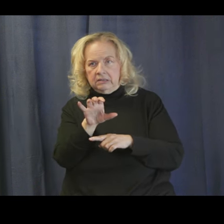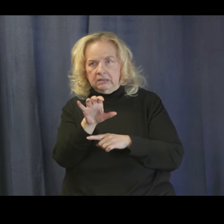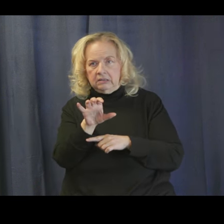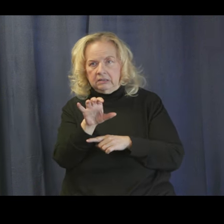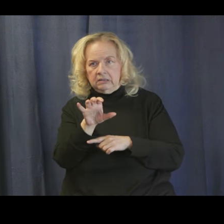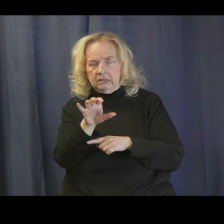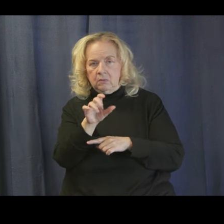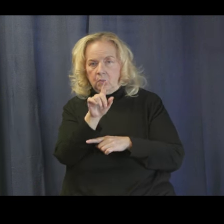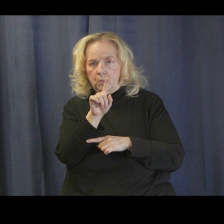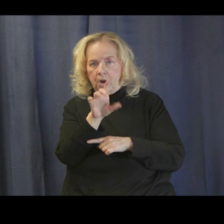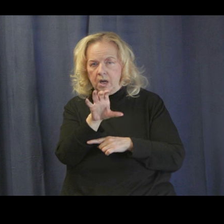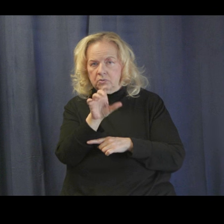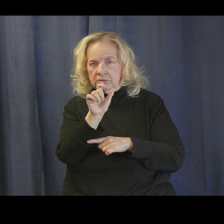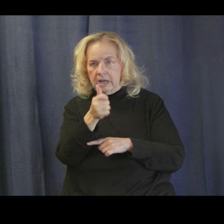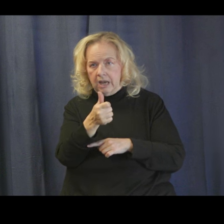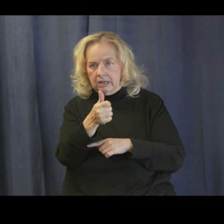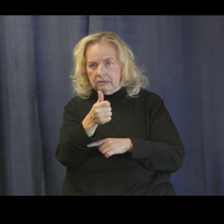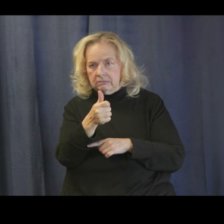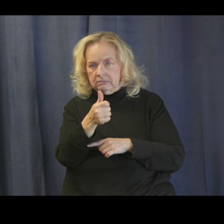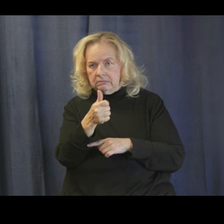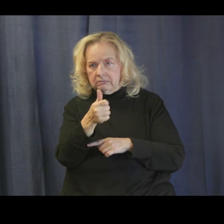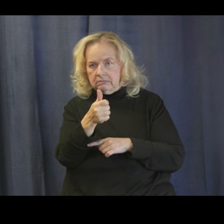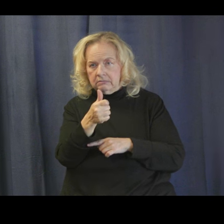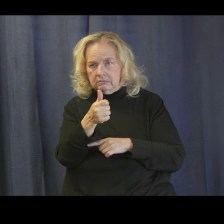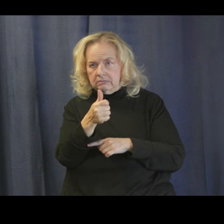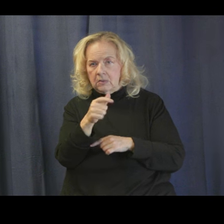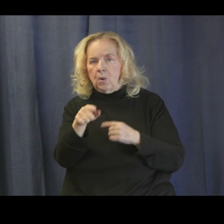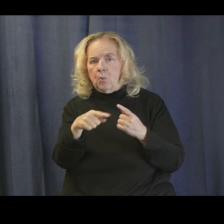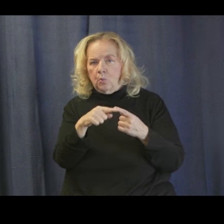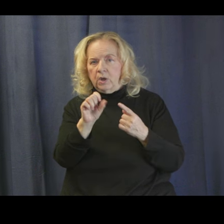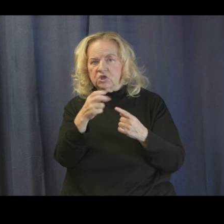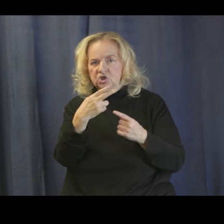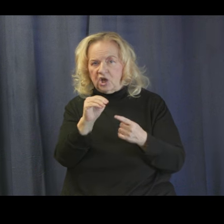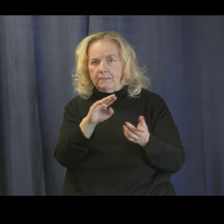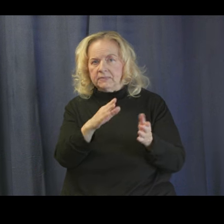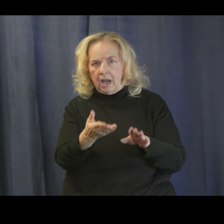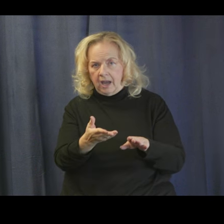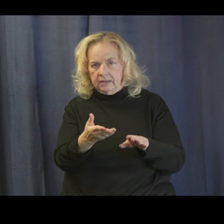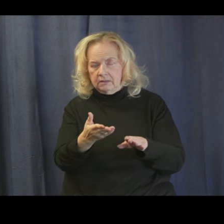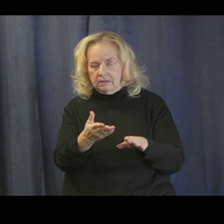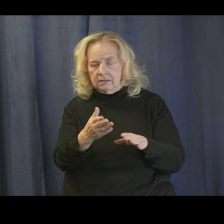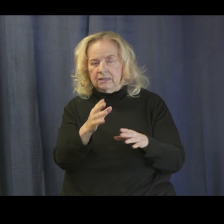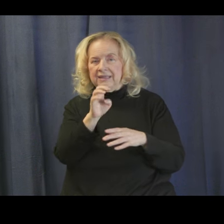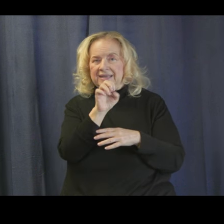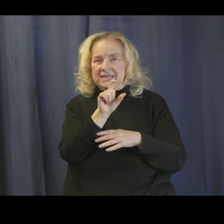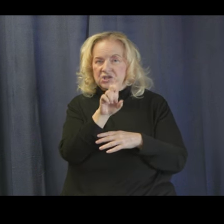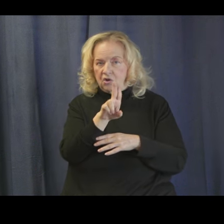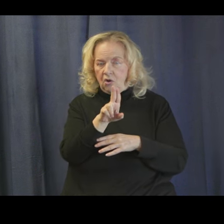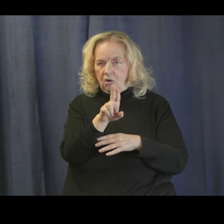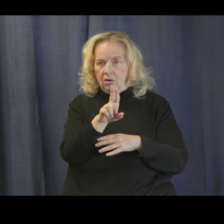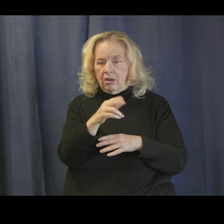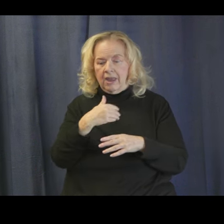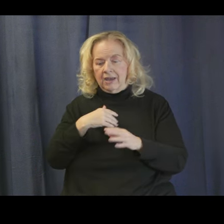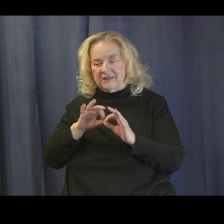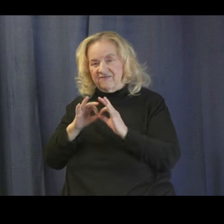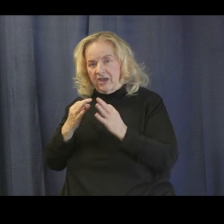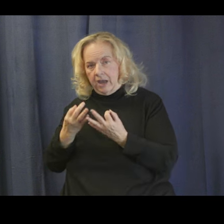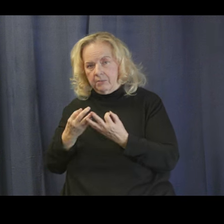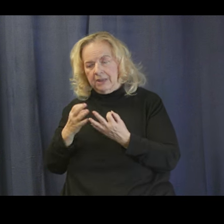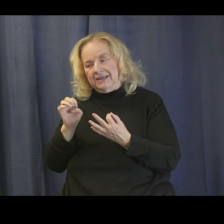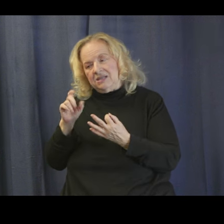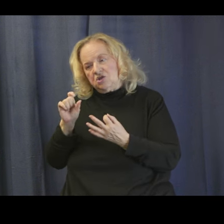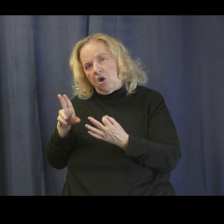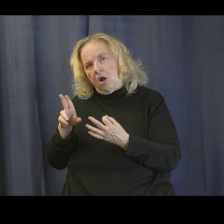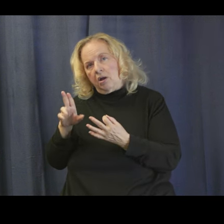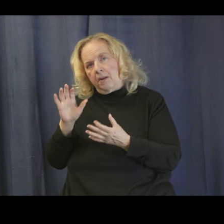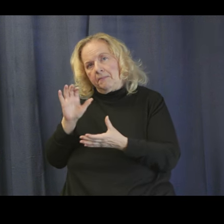Isaac is 110 when Shem dies. Esau, he has a family because Esau